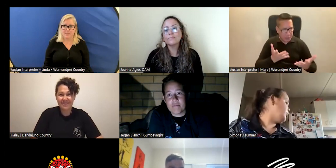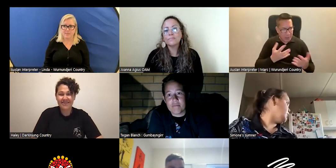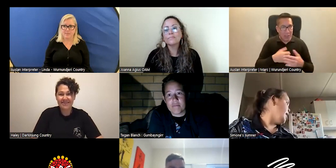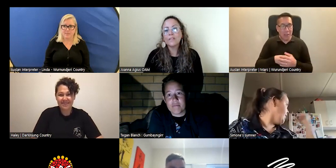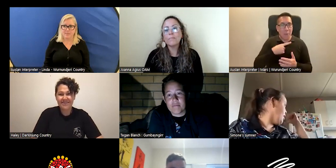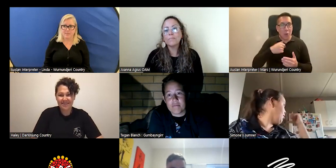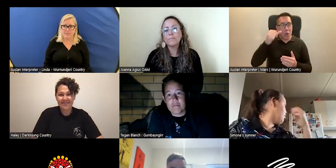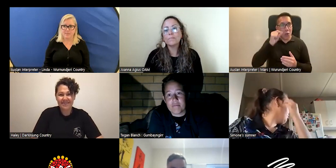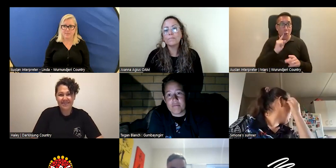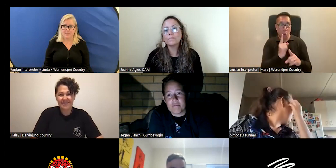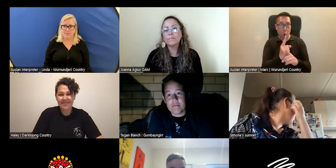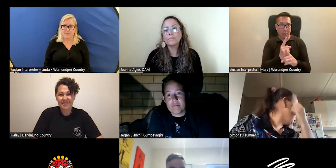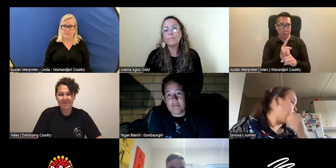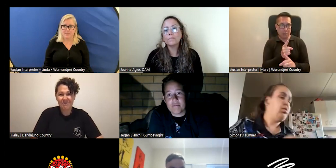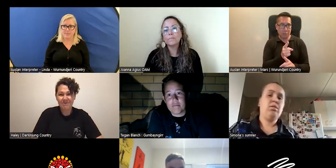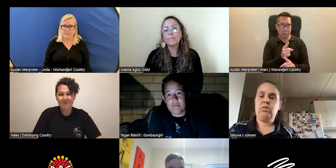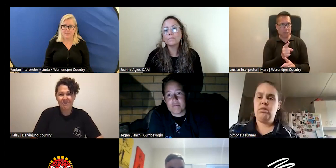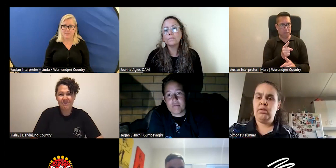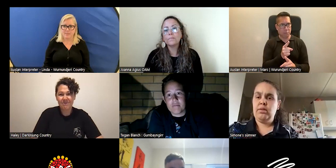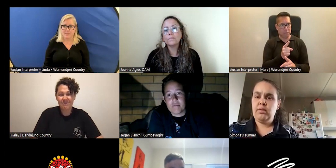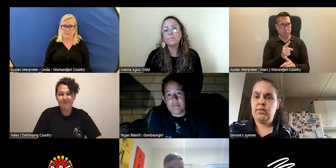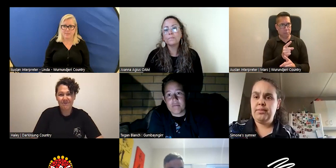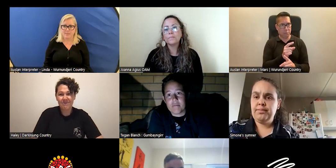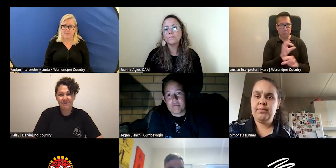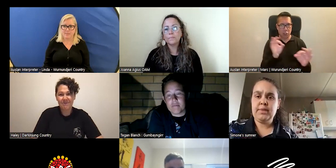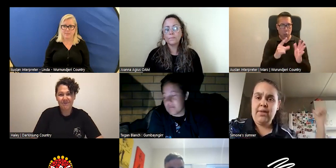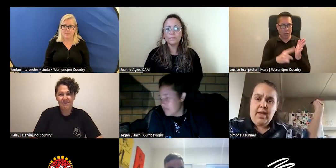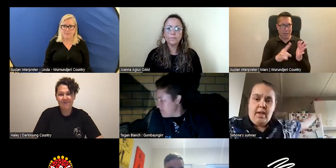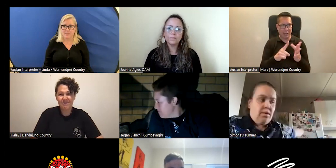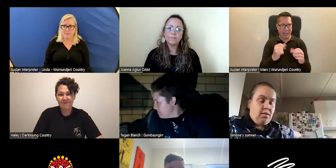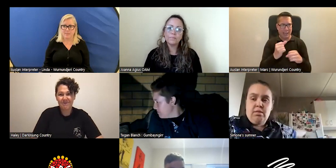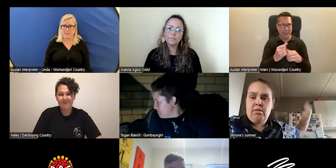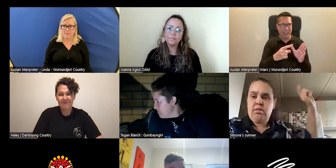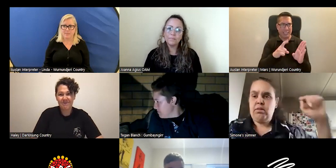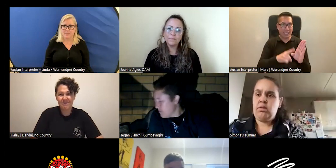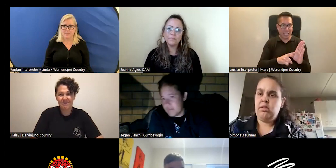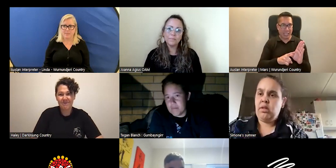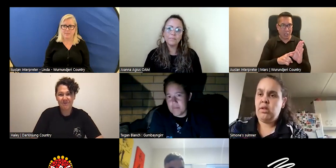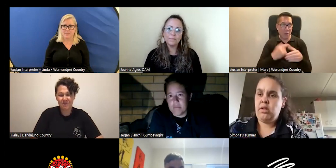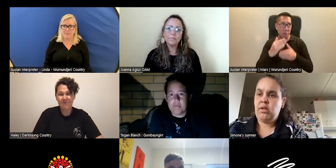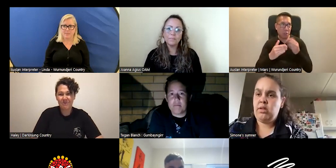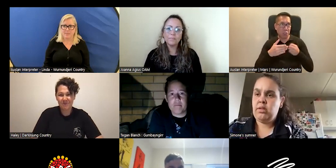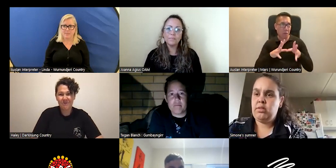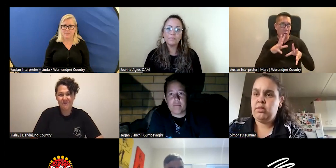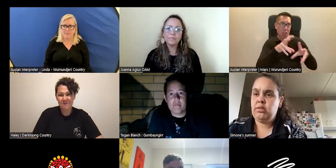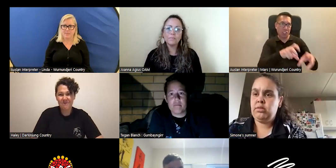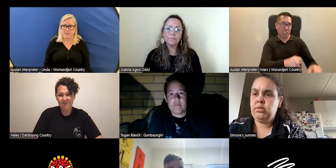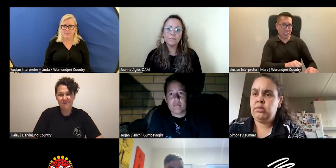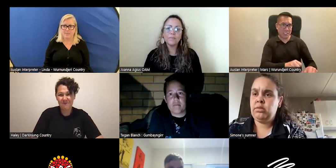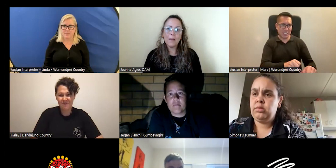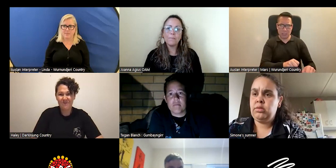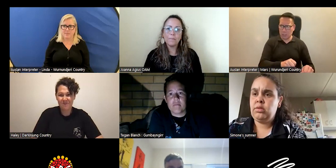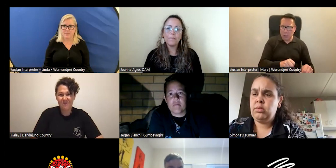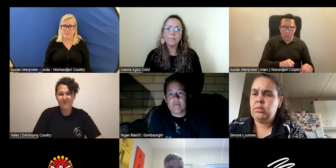because, those comments being made that there's no legacy of the process of colonisation is so